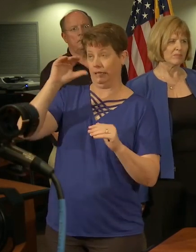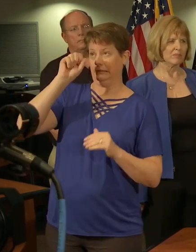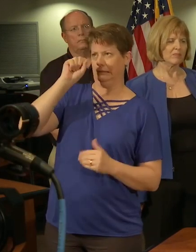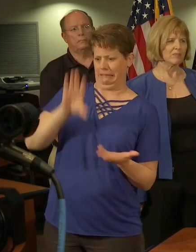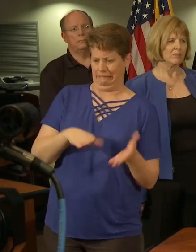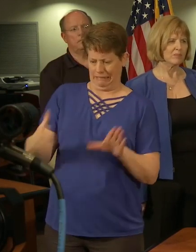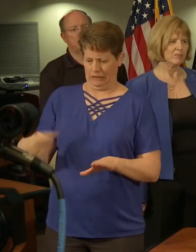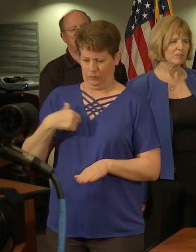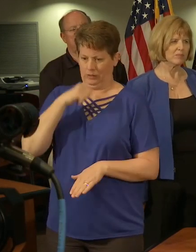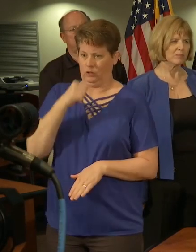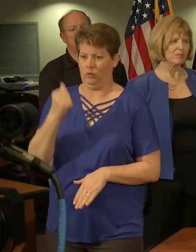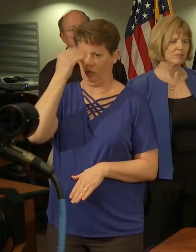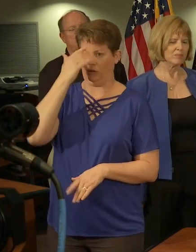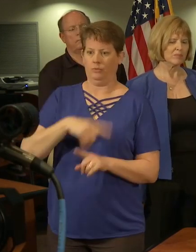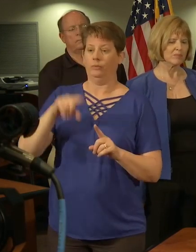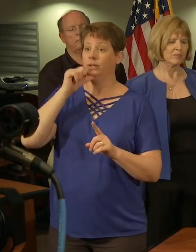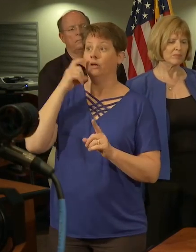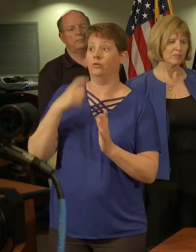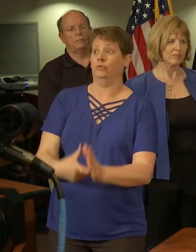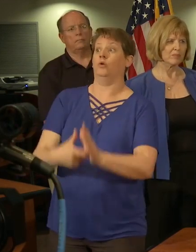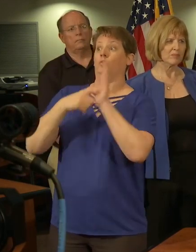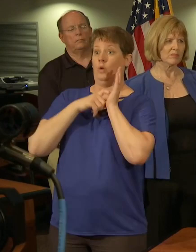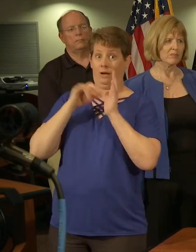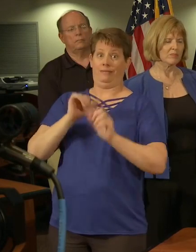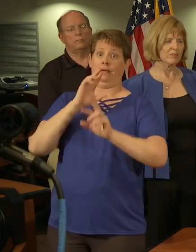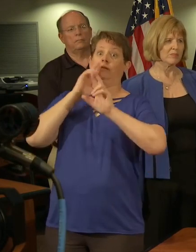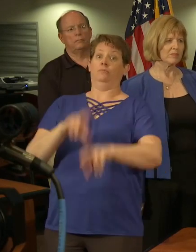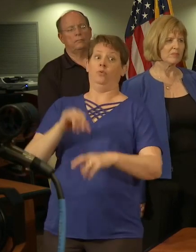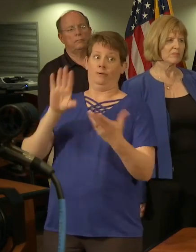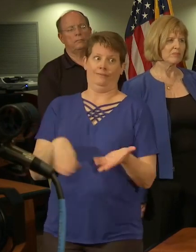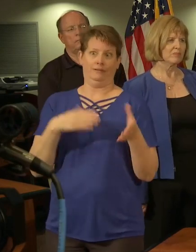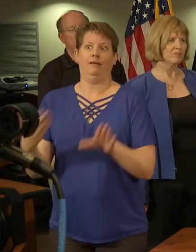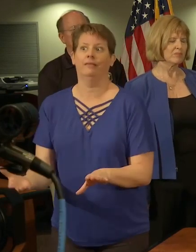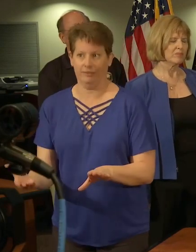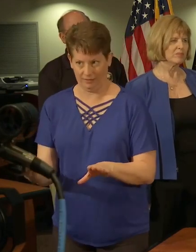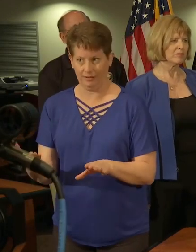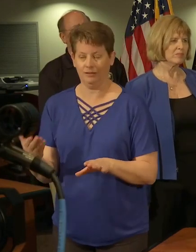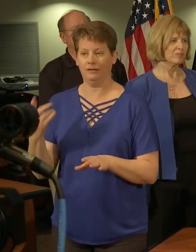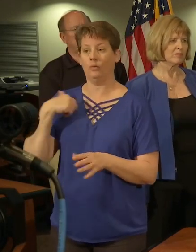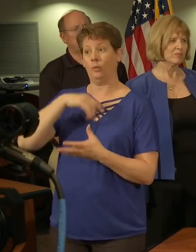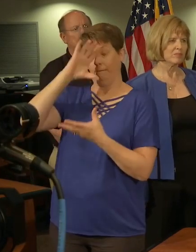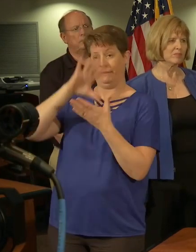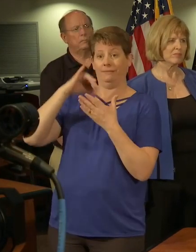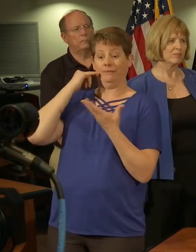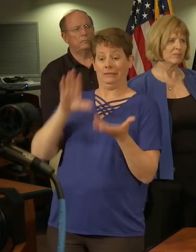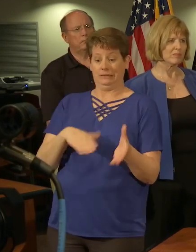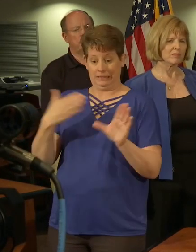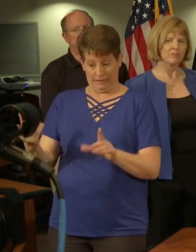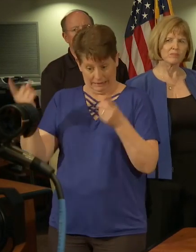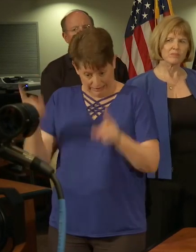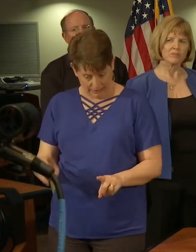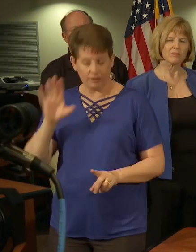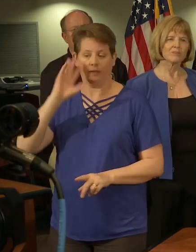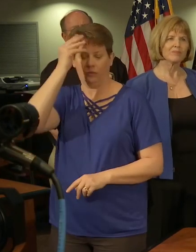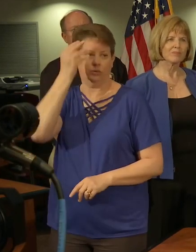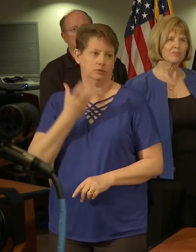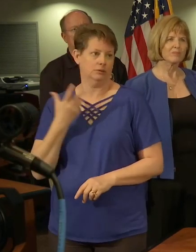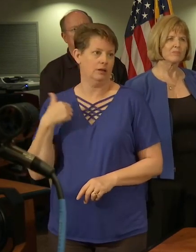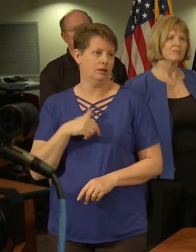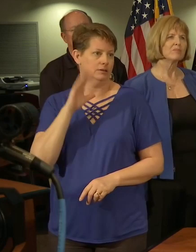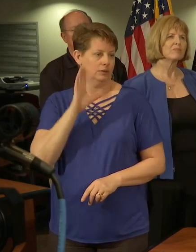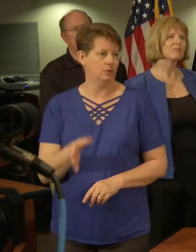know about, but we do not require the report of deaths. We believe that if a death occurred, that we would learn about it. How